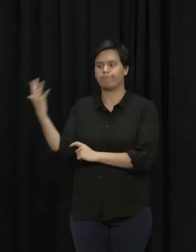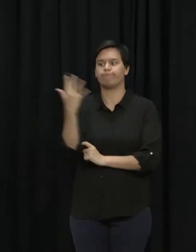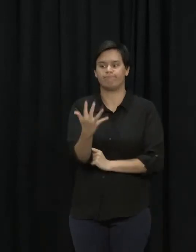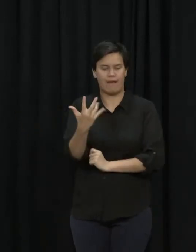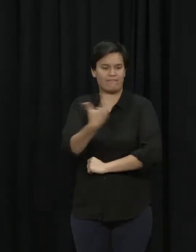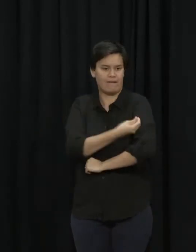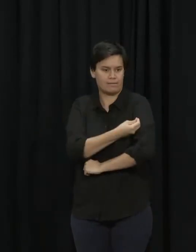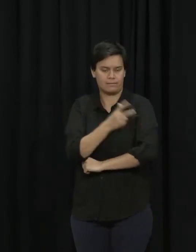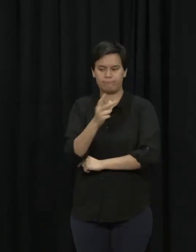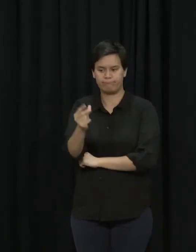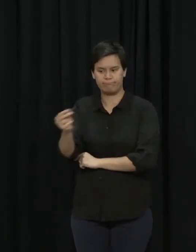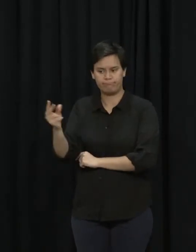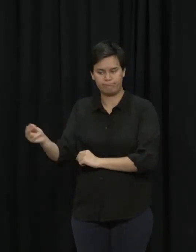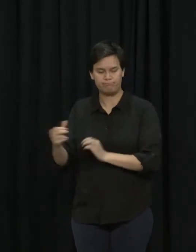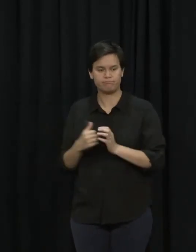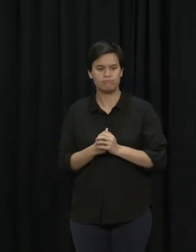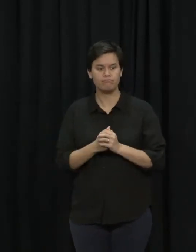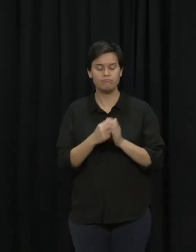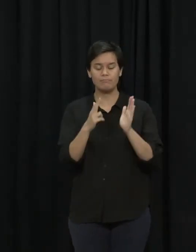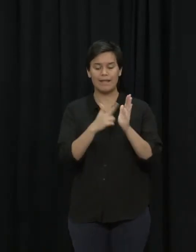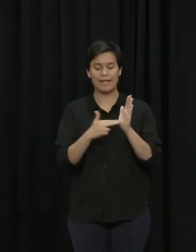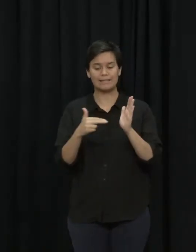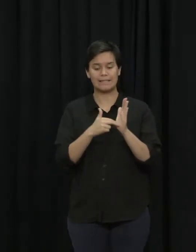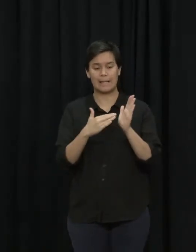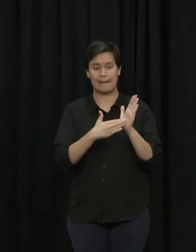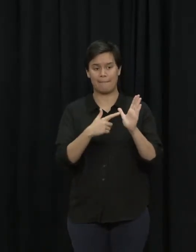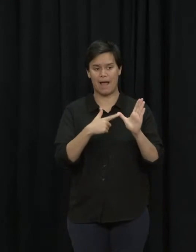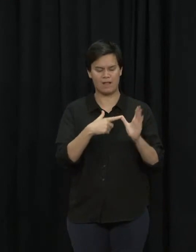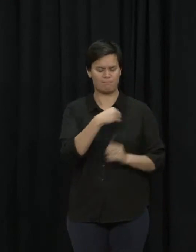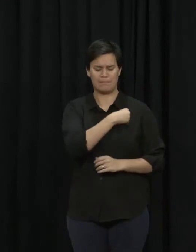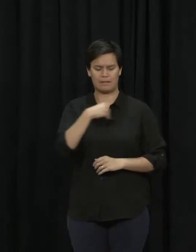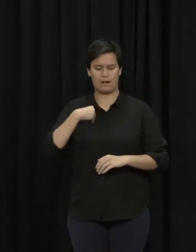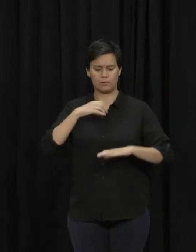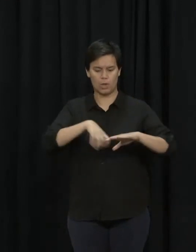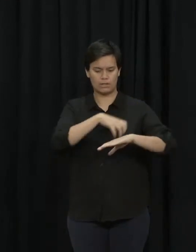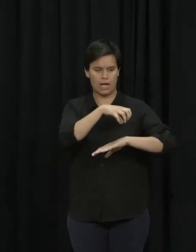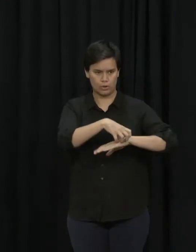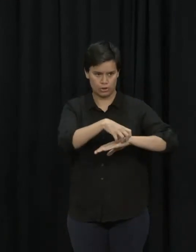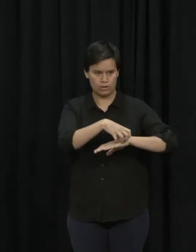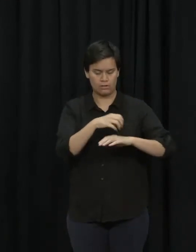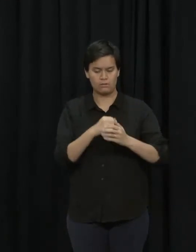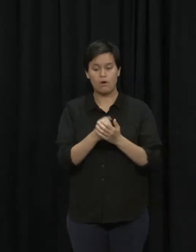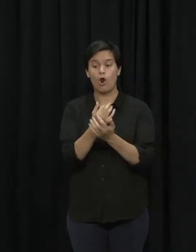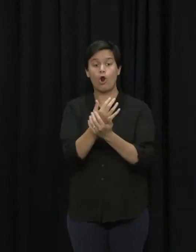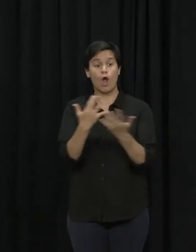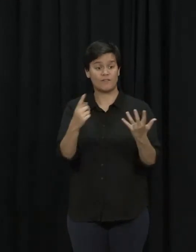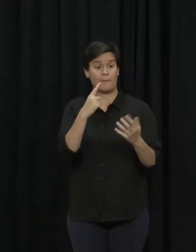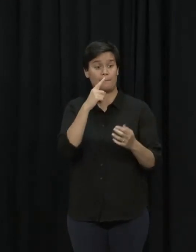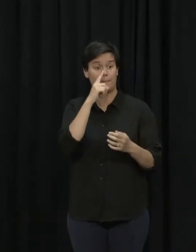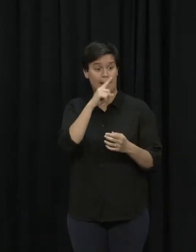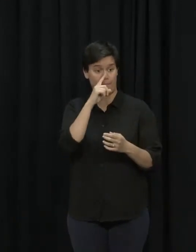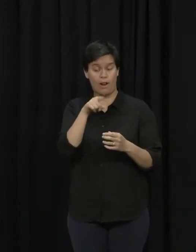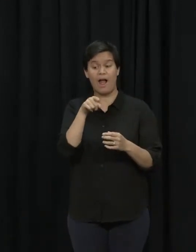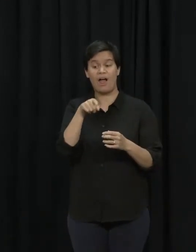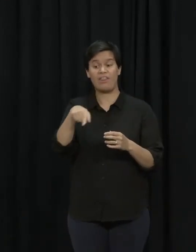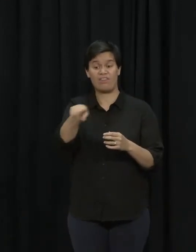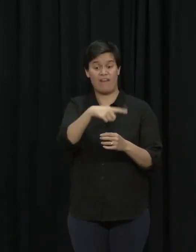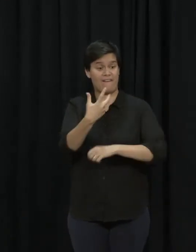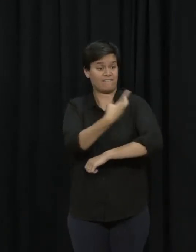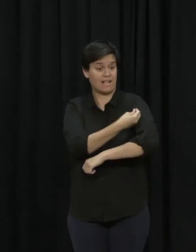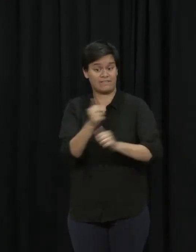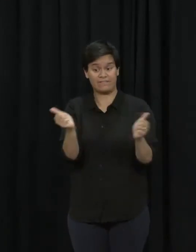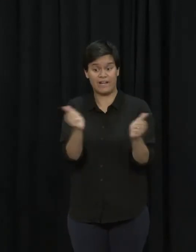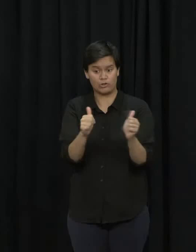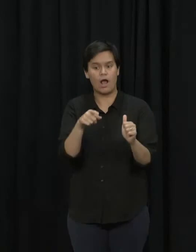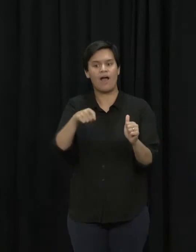Now, I have a different view from the NZMA on this because actually many of the people who came in and were vaccinated were from the community and are